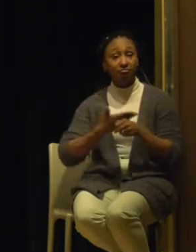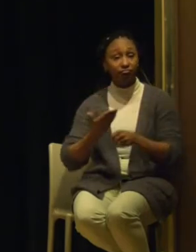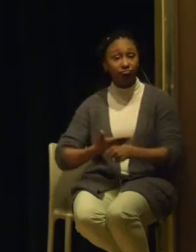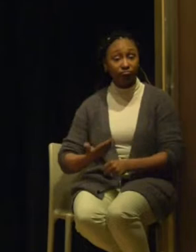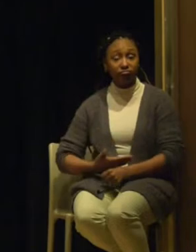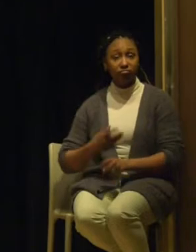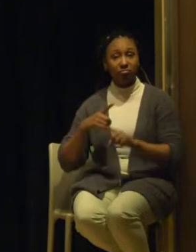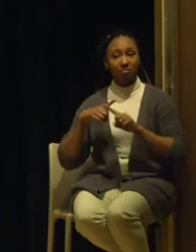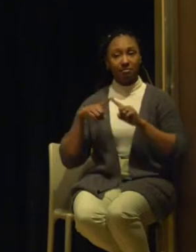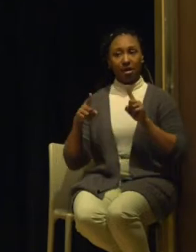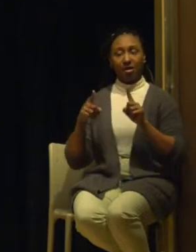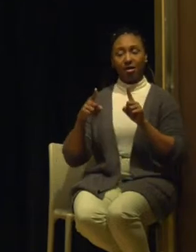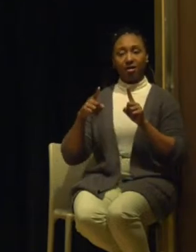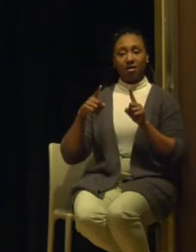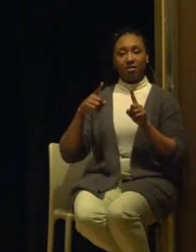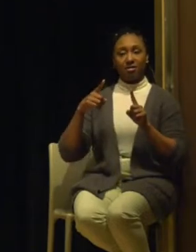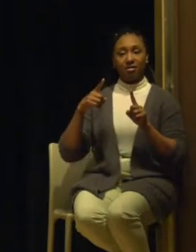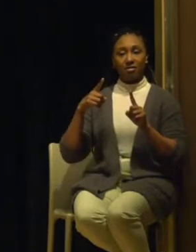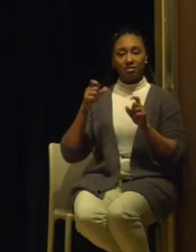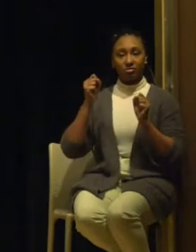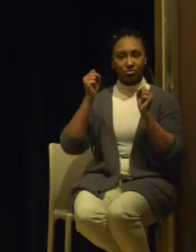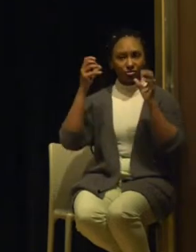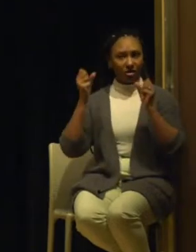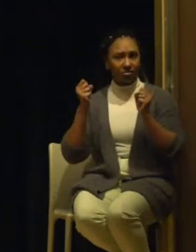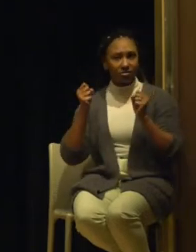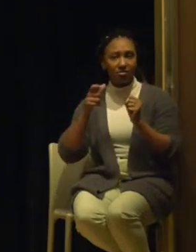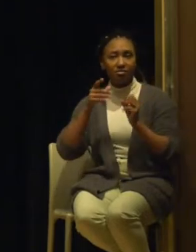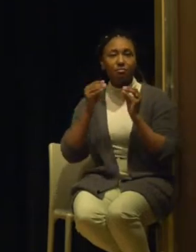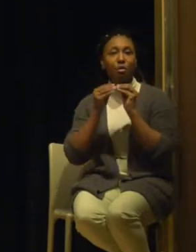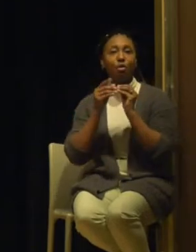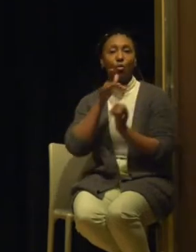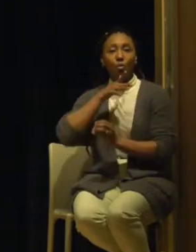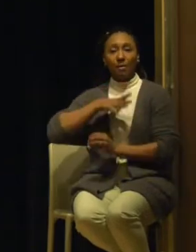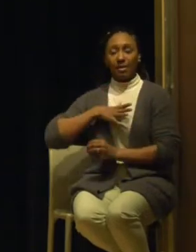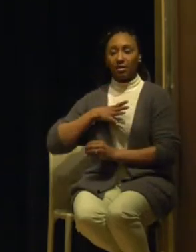more women in the room. That's awesome. Right, because I felt like the